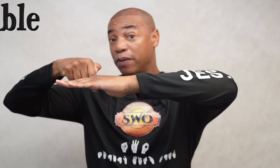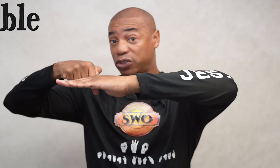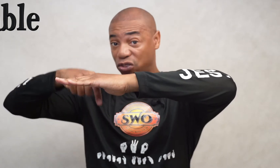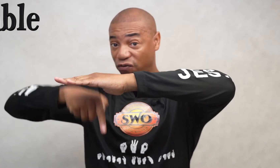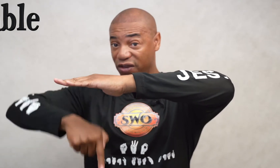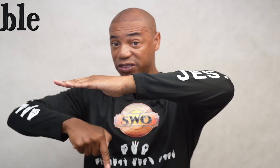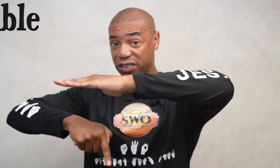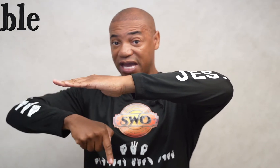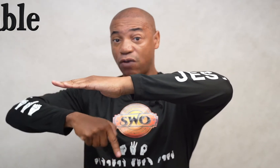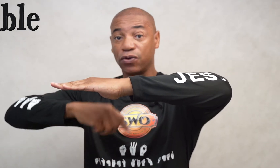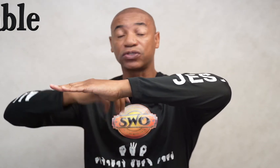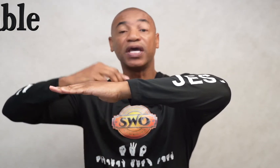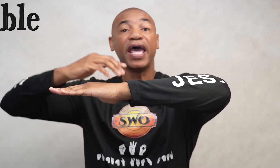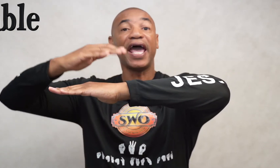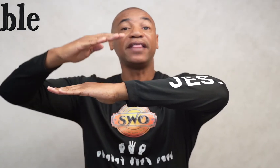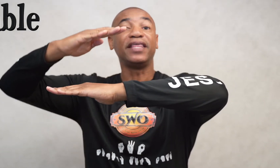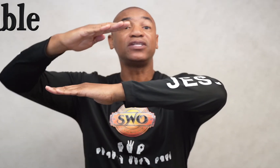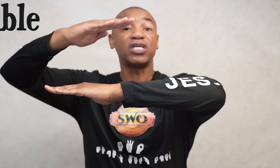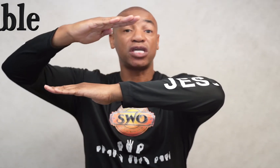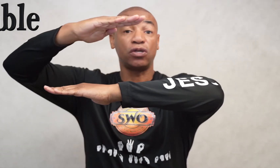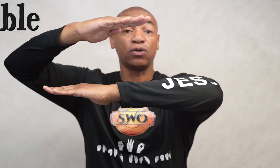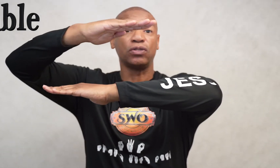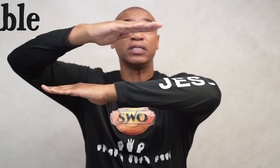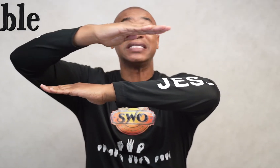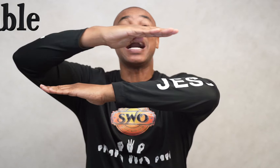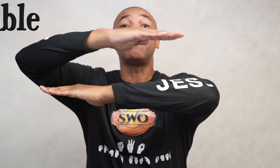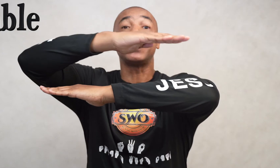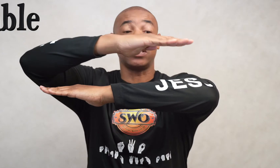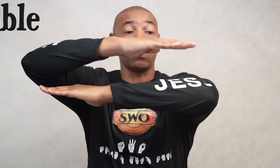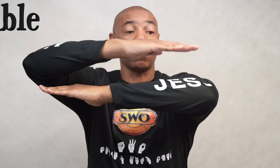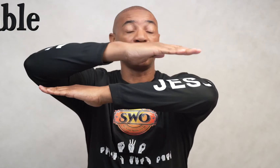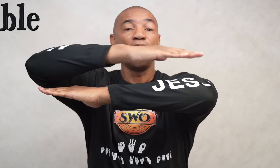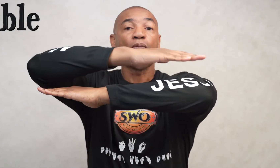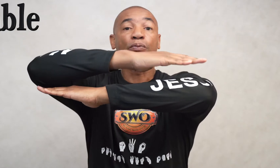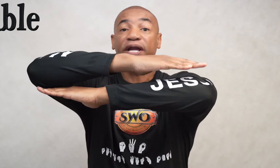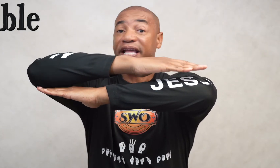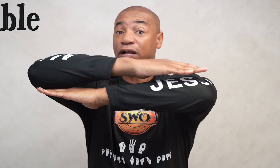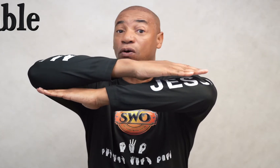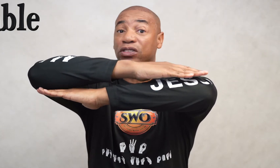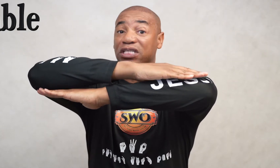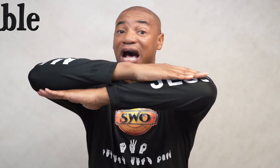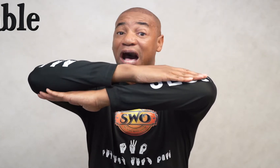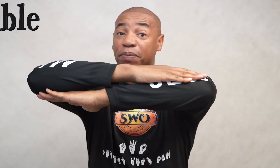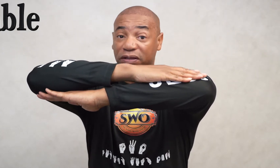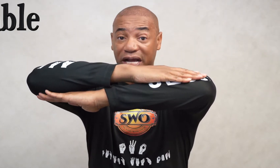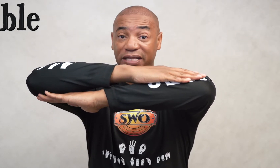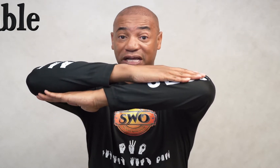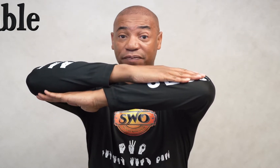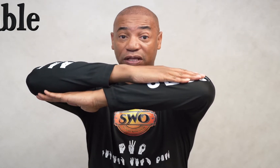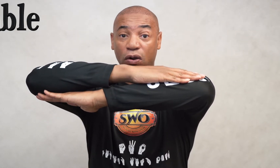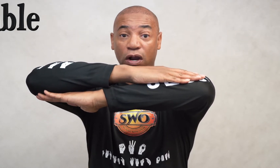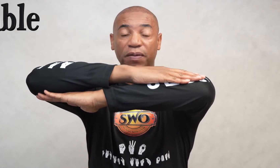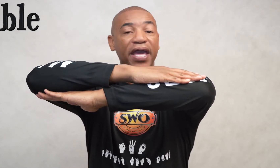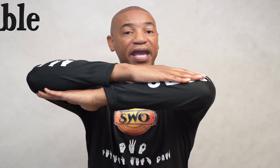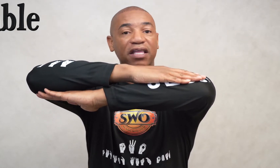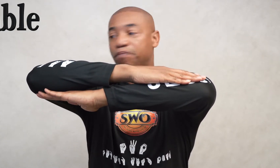still facing downwards, and then take your dominant arm, bring that on top of the non-dominant arm, and then